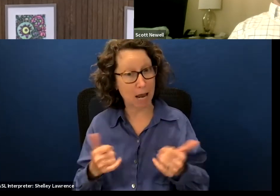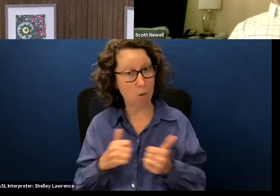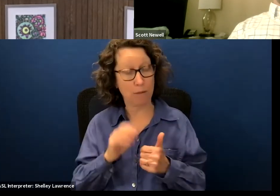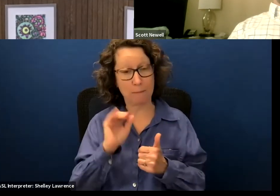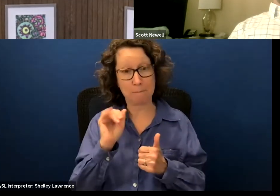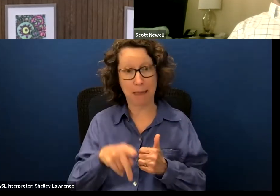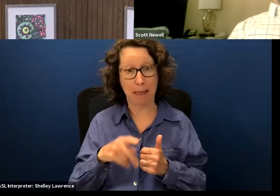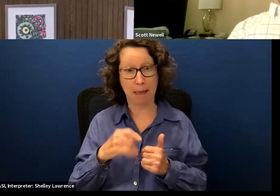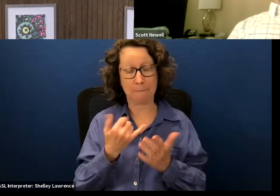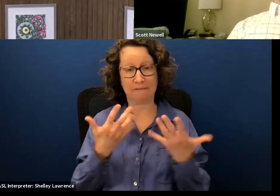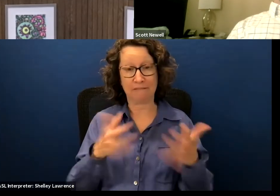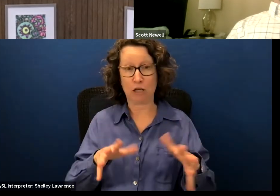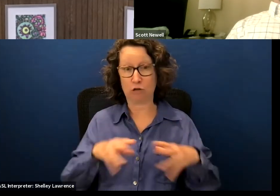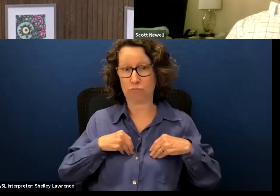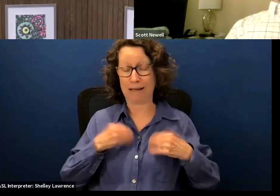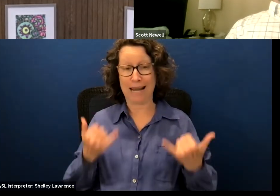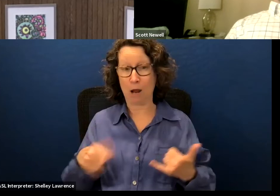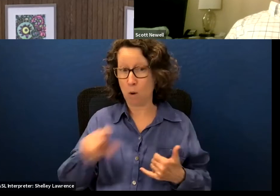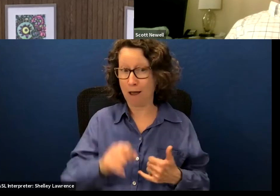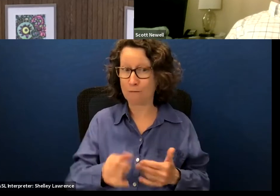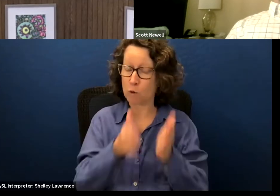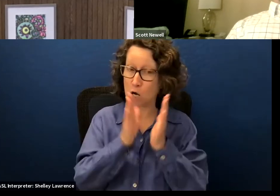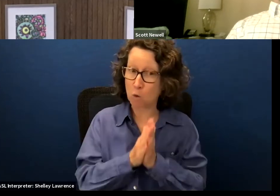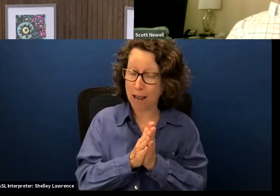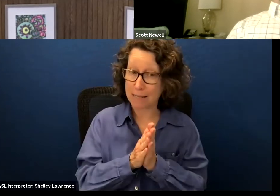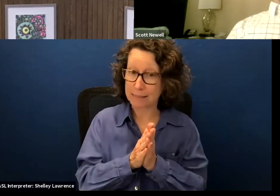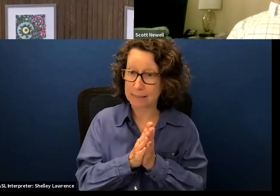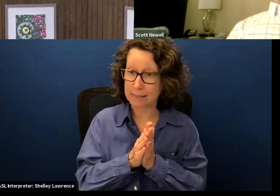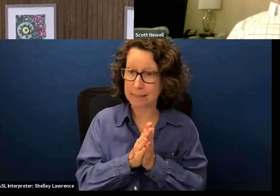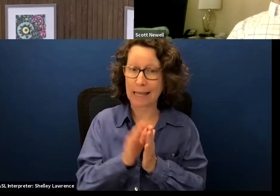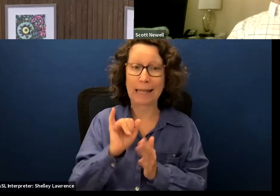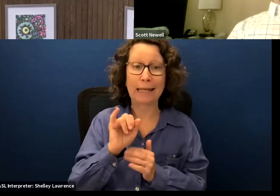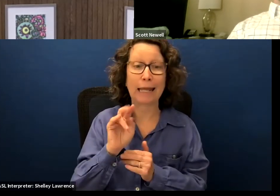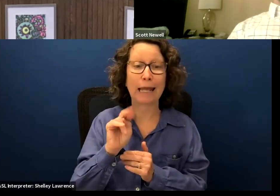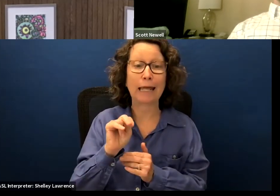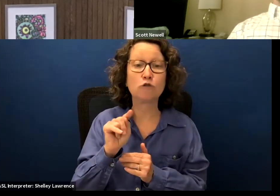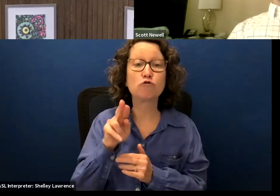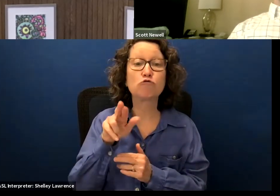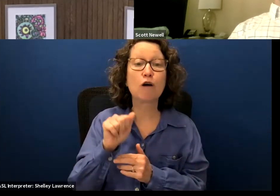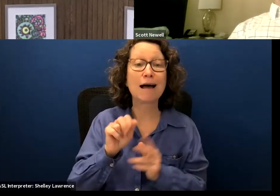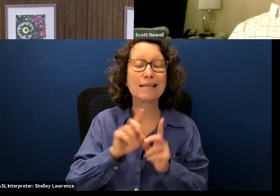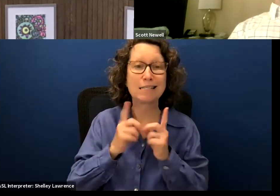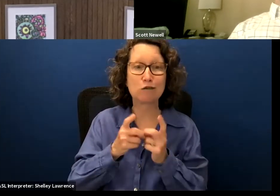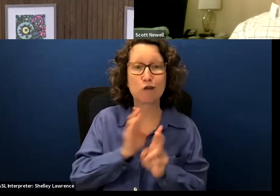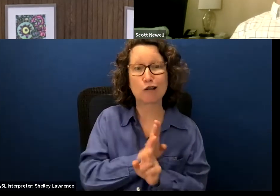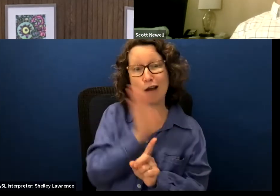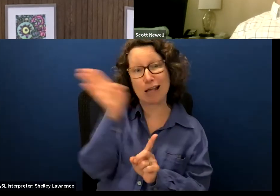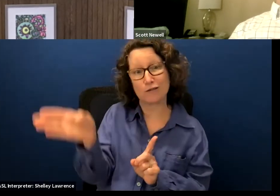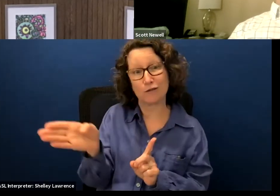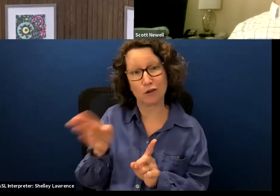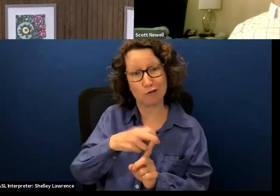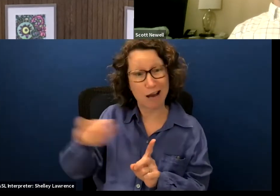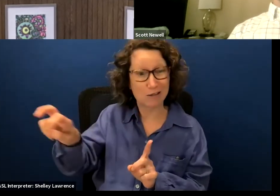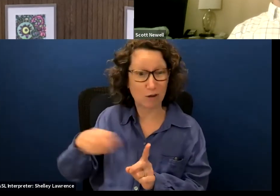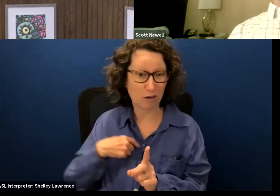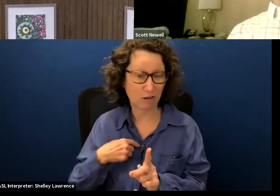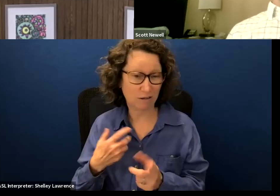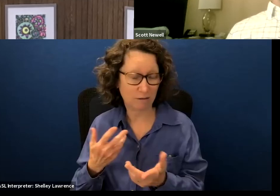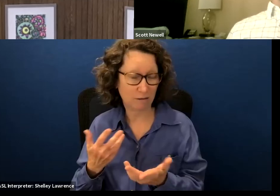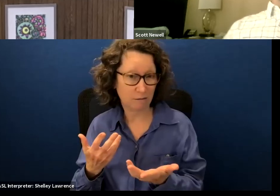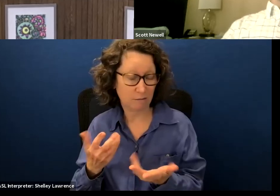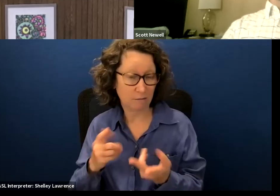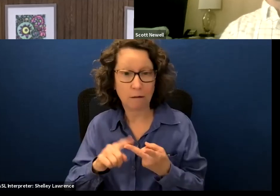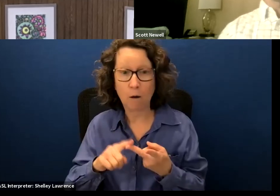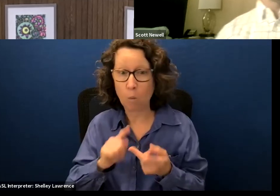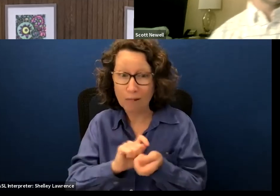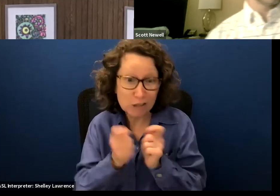maps being drawn, that you now have to request an intra-district transfer to go? These are just questions that I have. Will it